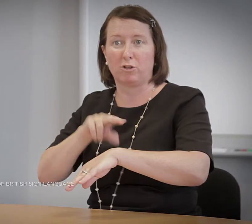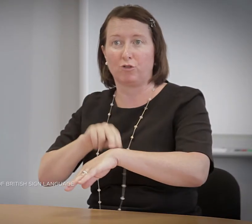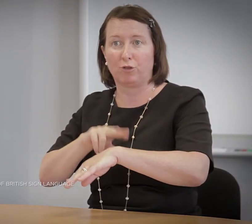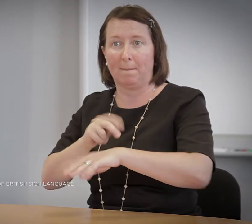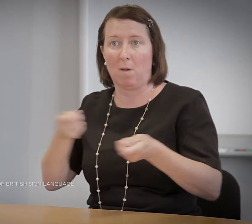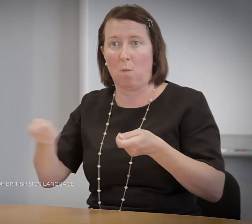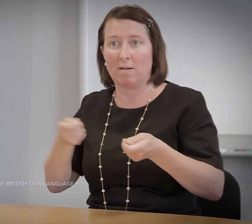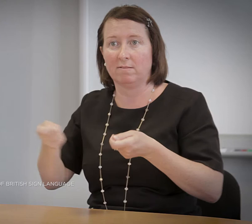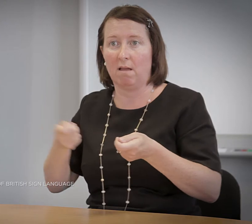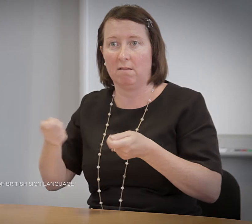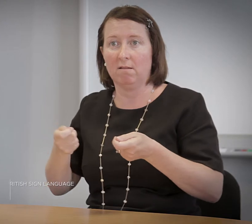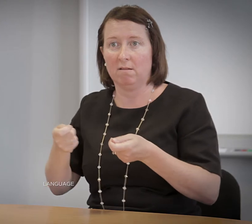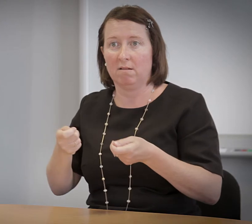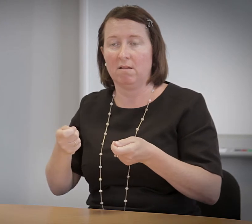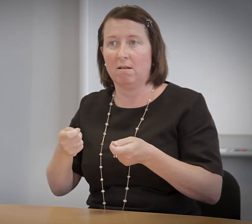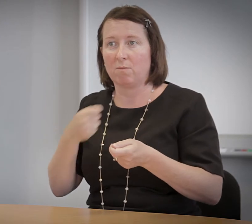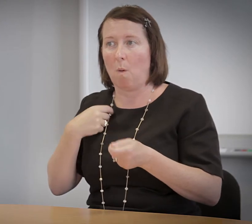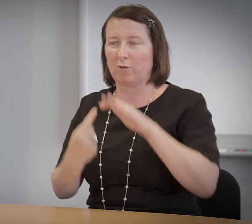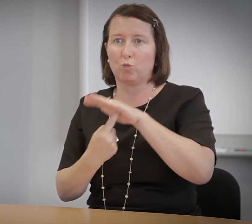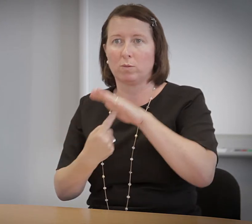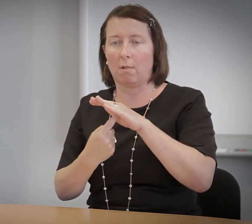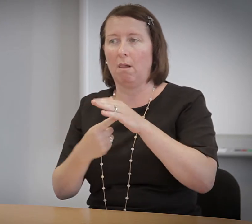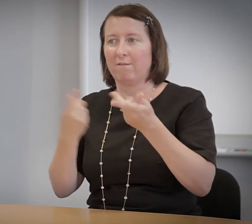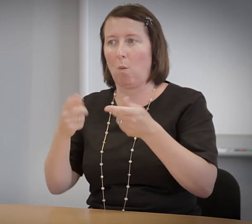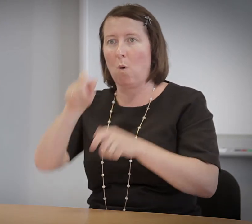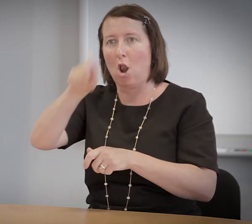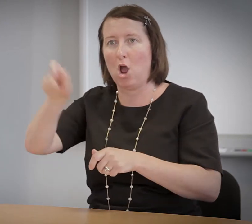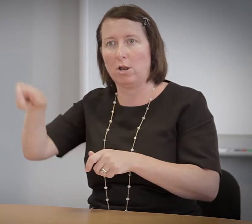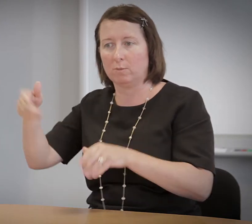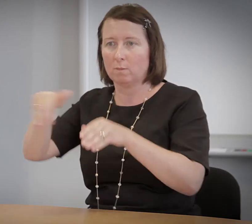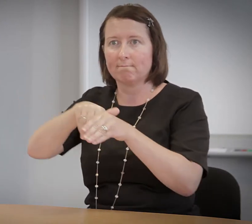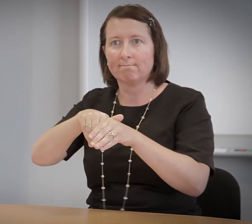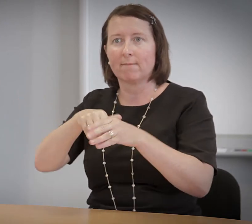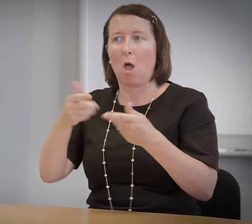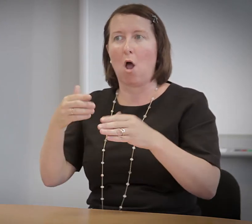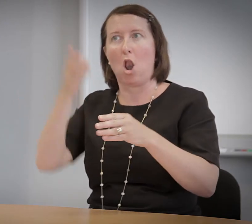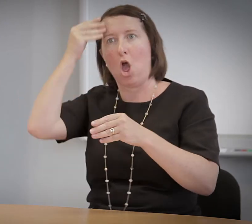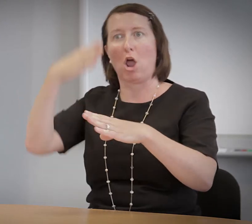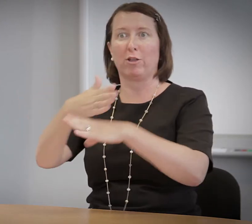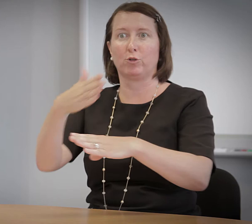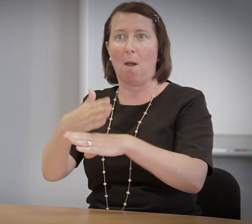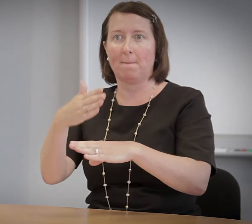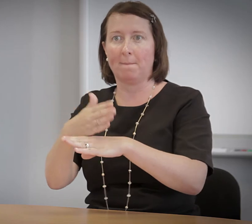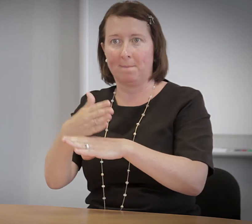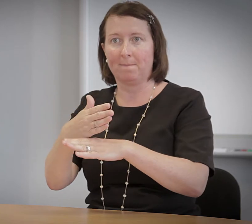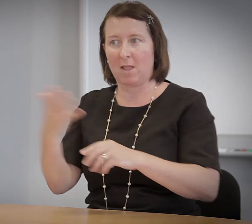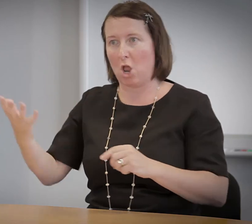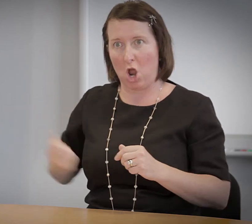that I worked in I was actually the apprenticeship coordinator and so it was crucial for the learners to be involved and also to learn on the actual